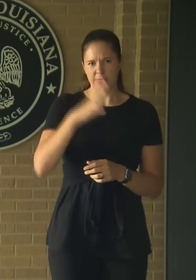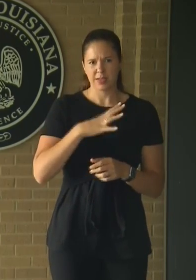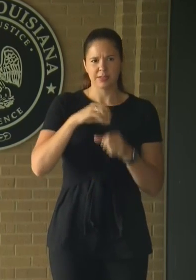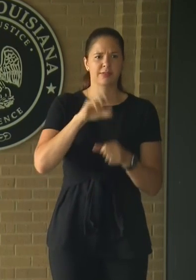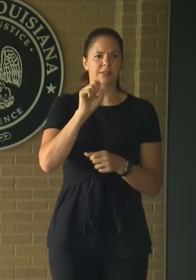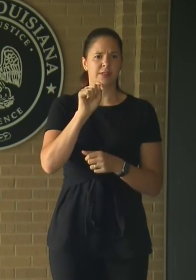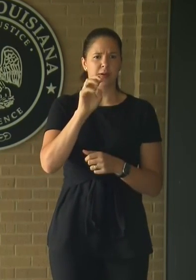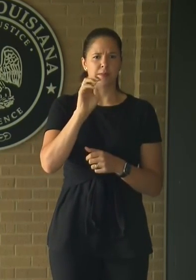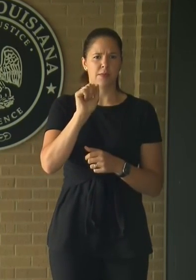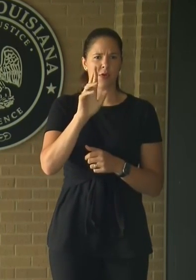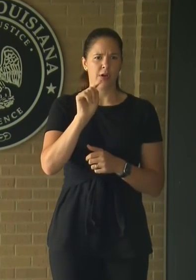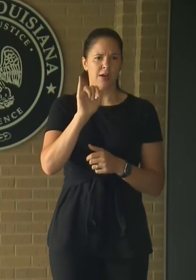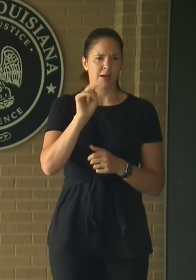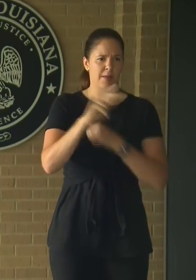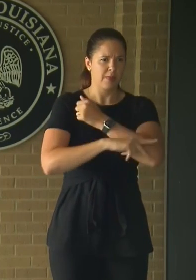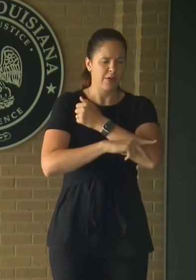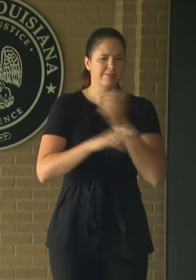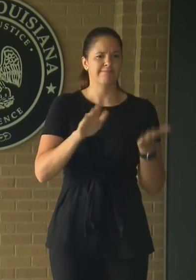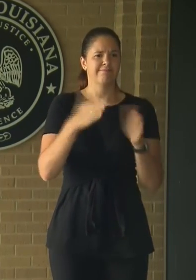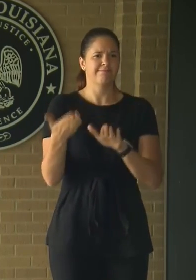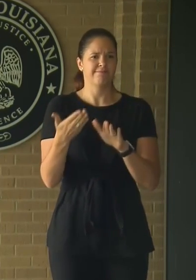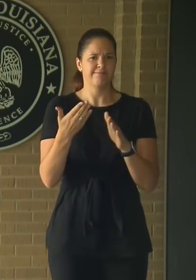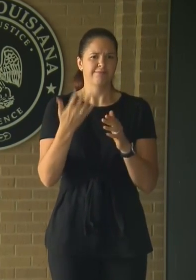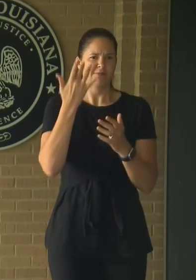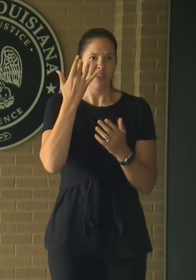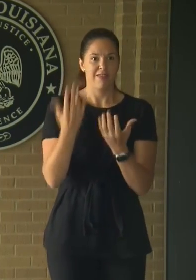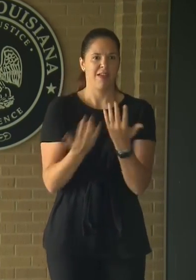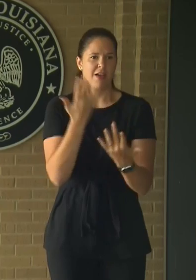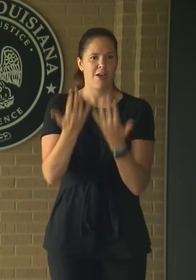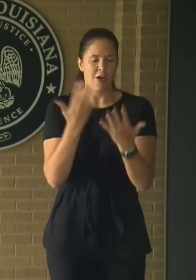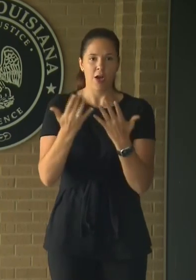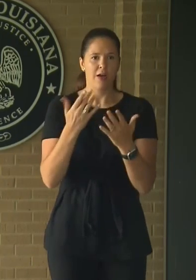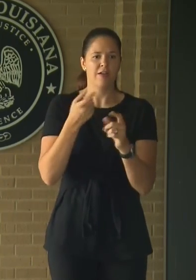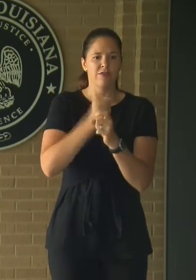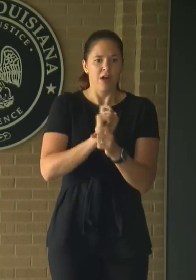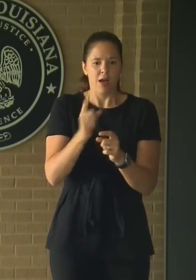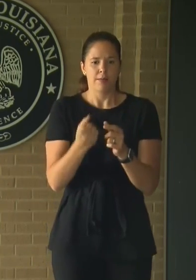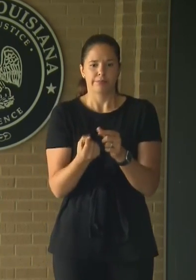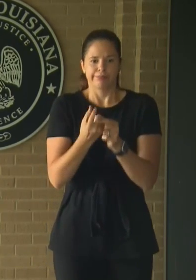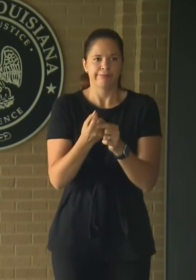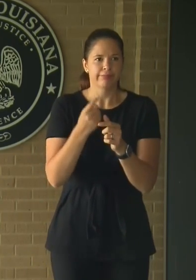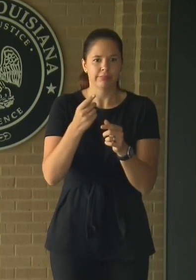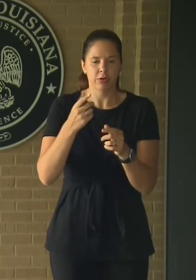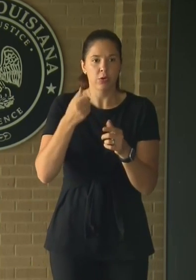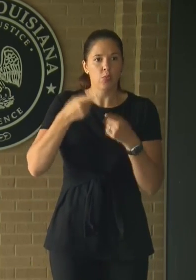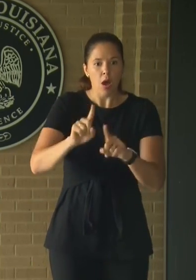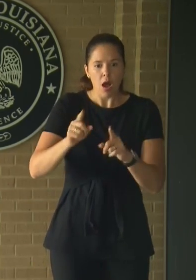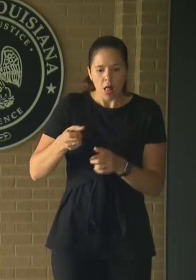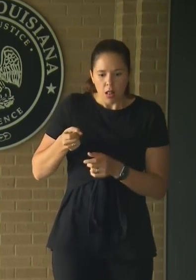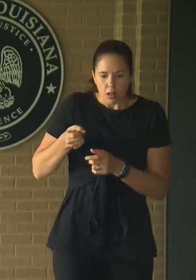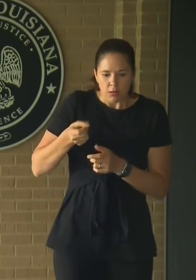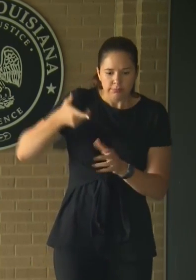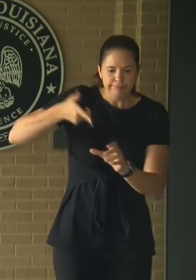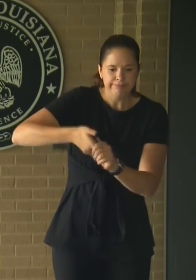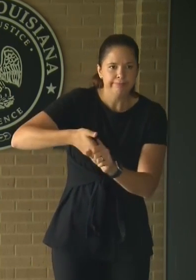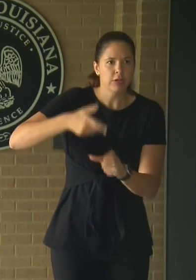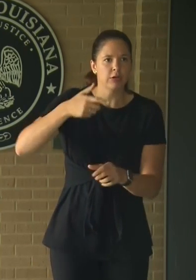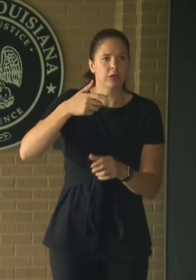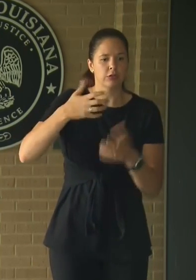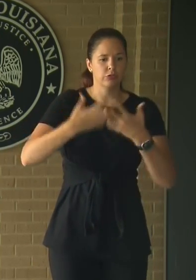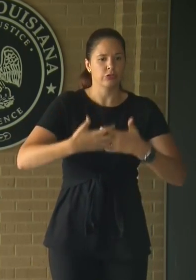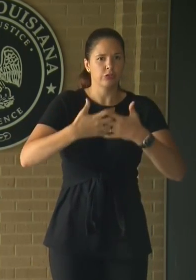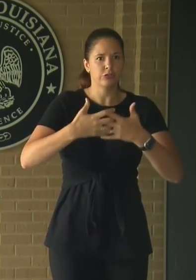Parish, passed away from a fire that sparked shortly after refueling a generator that was located in a shed, and